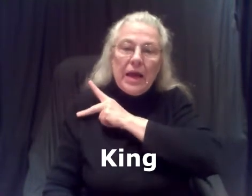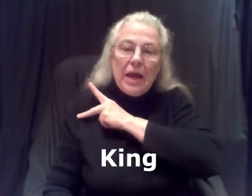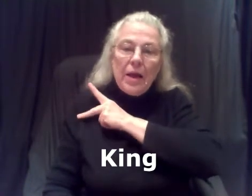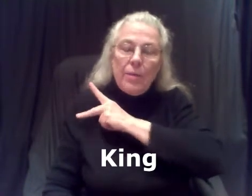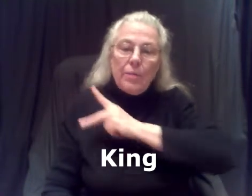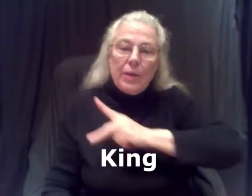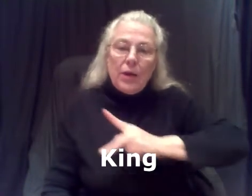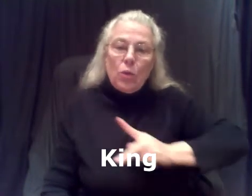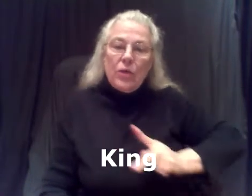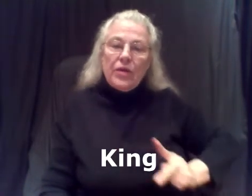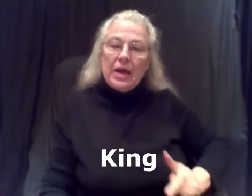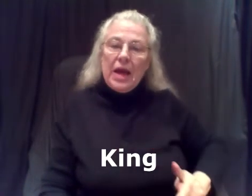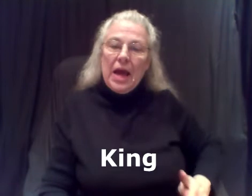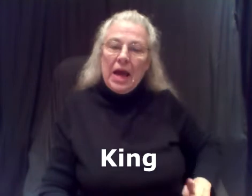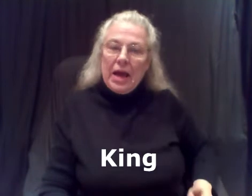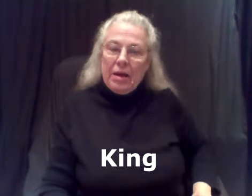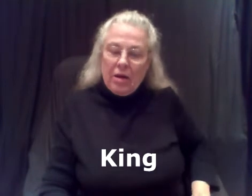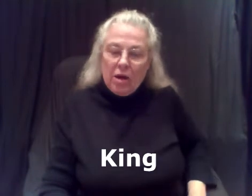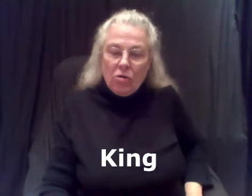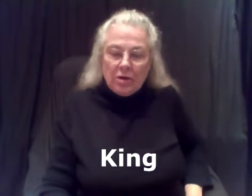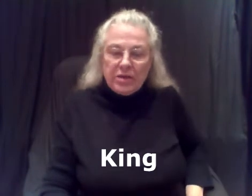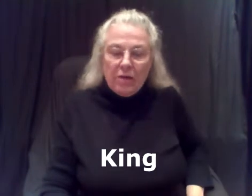King being with the K across that ribbon.